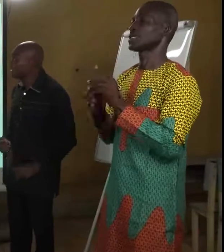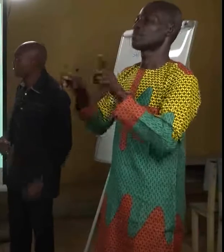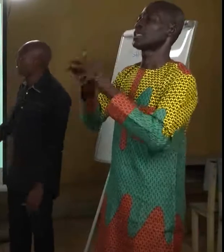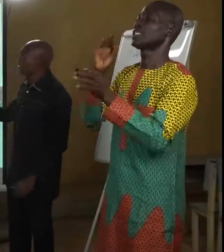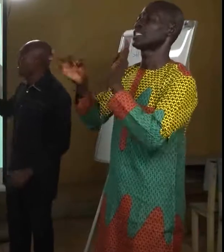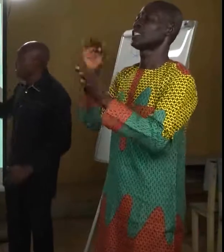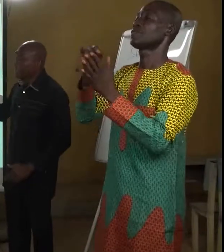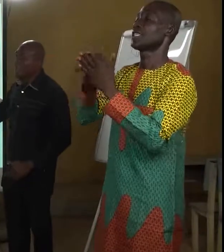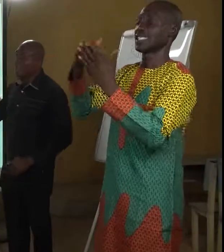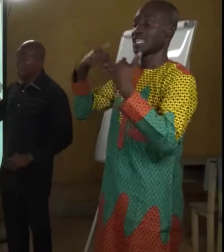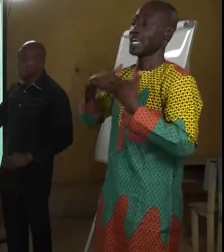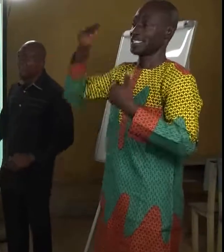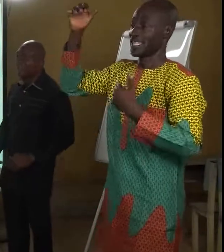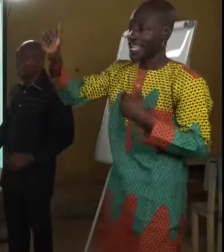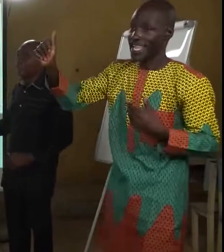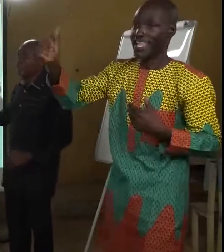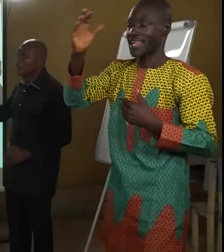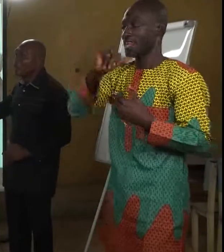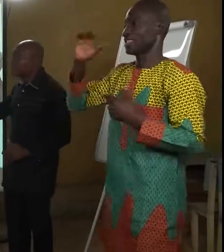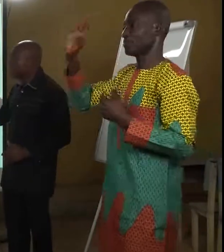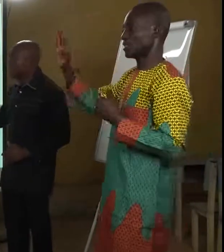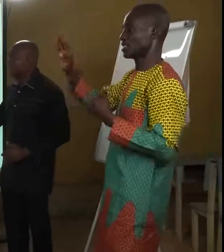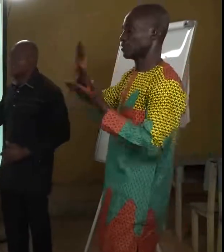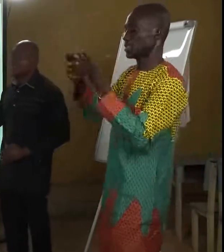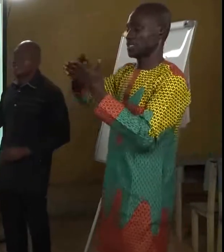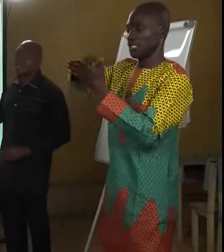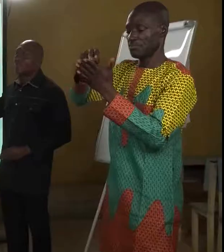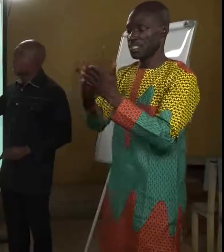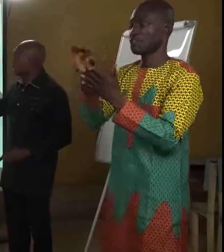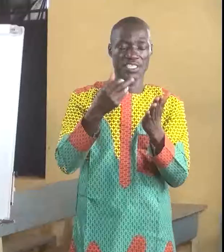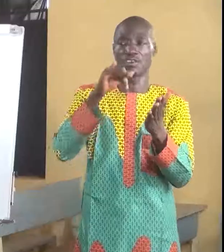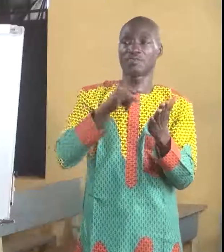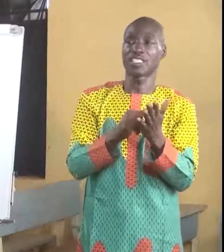But if it is A, define inflation,